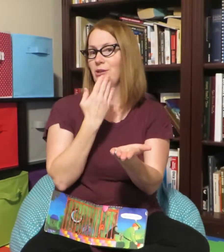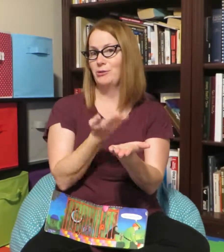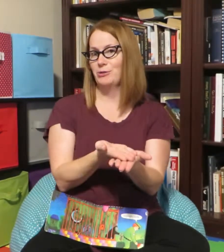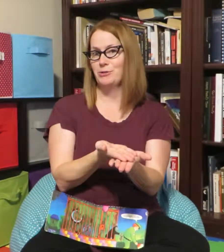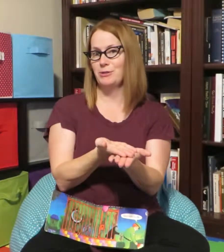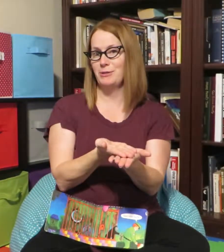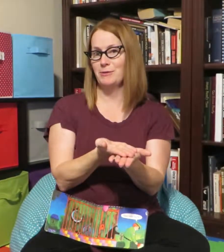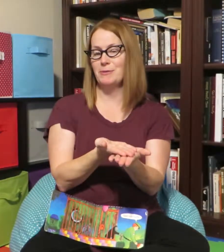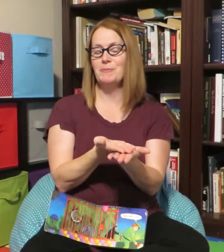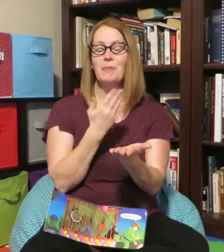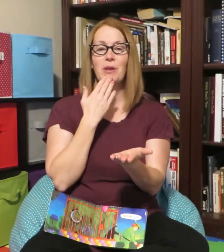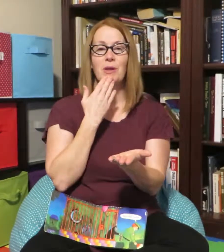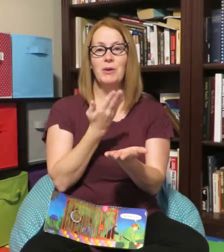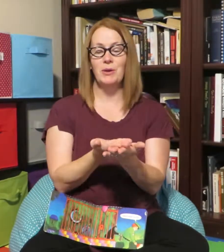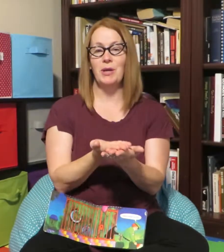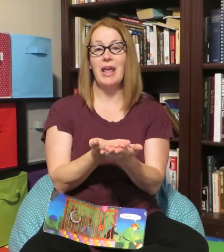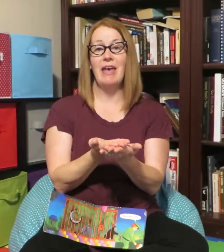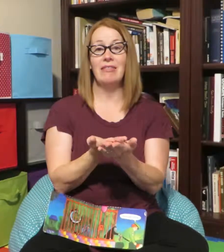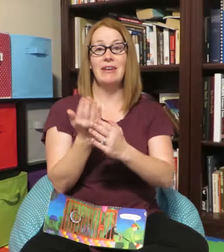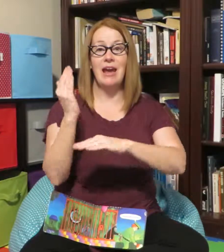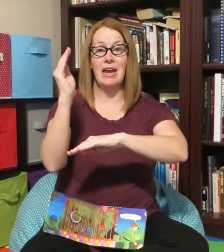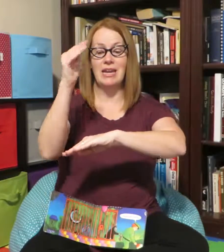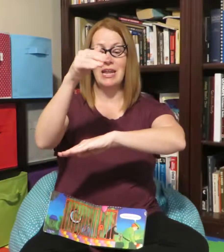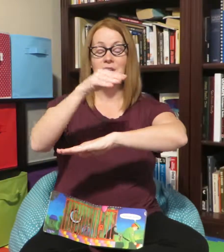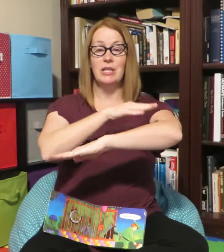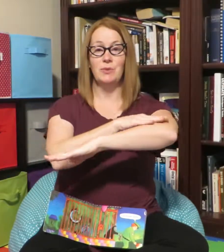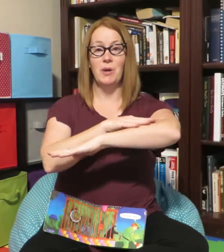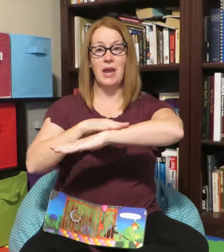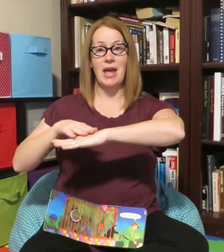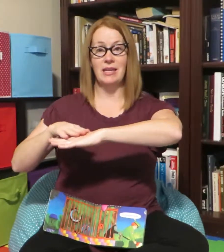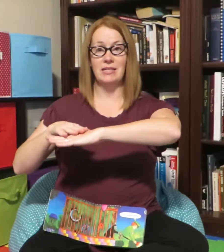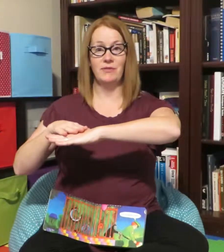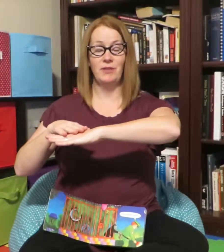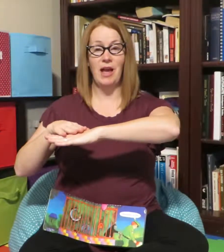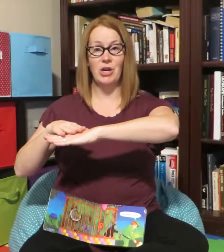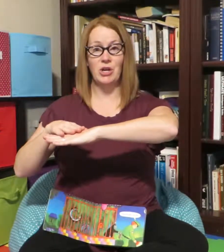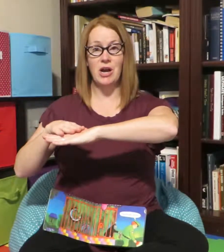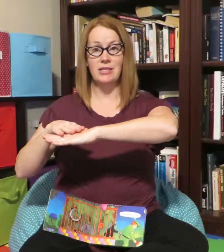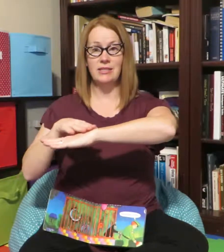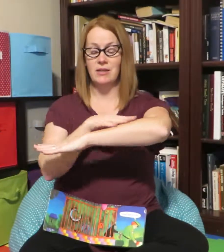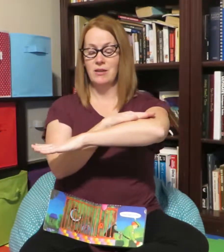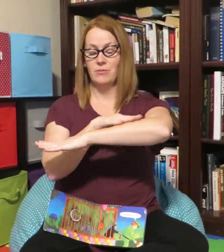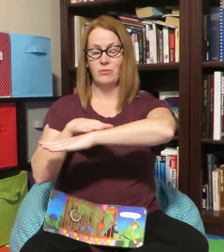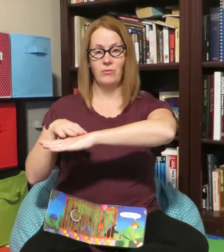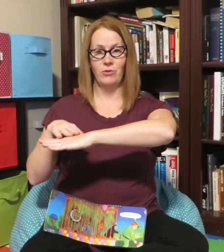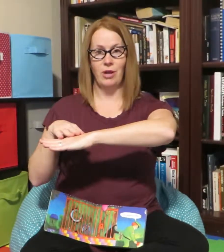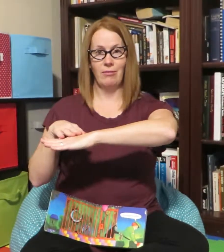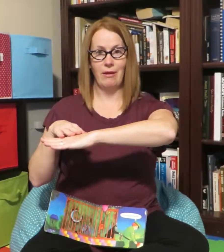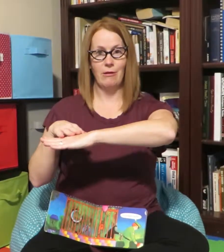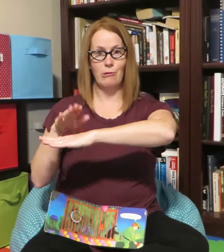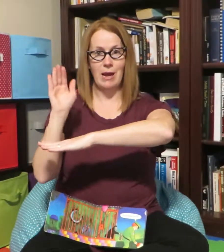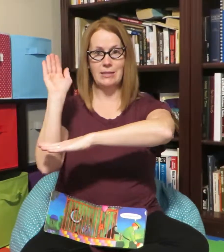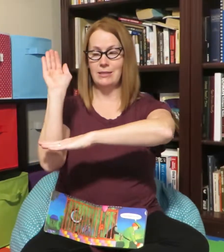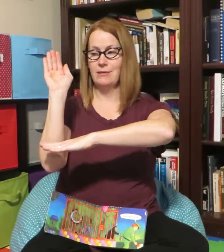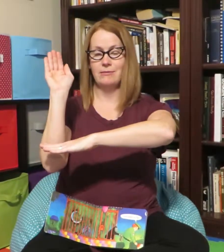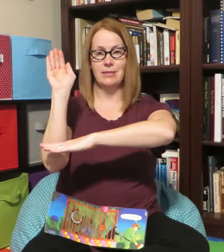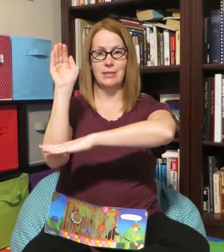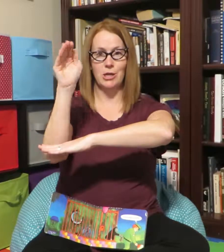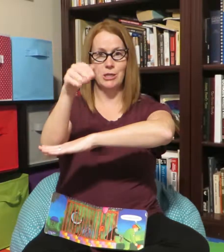you choose to use. Good. And then night is one hand is flat across, creating like a horizon. This is our